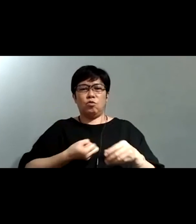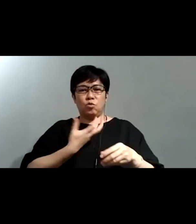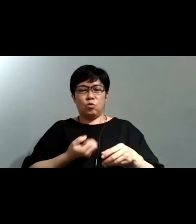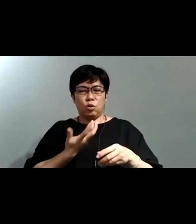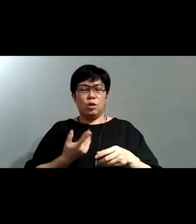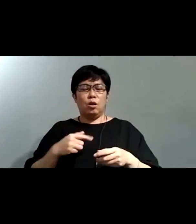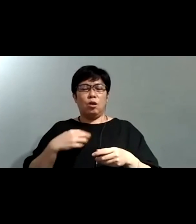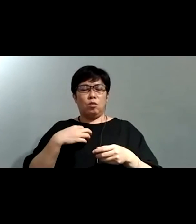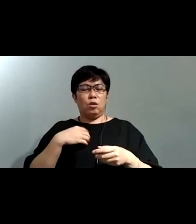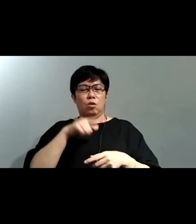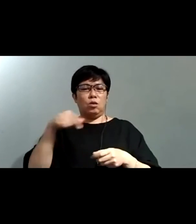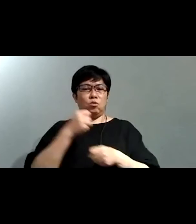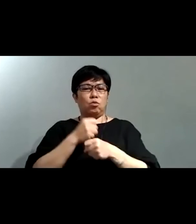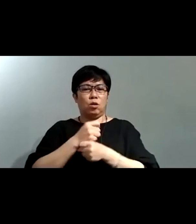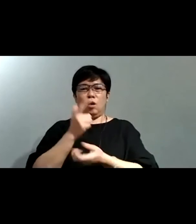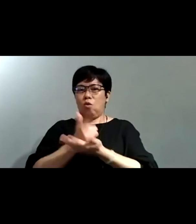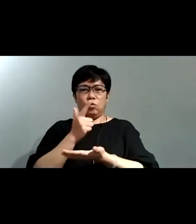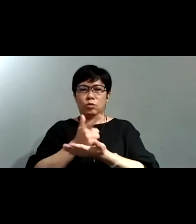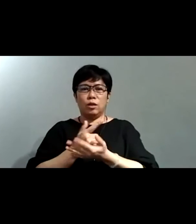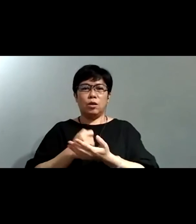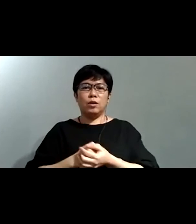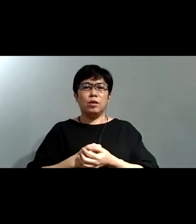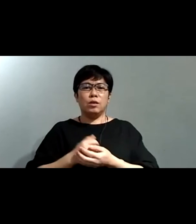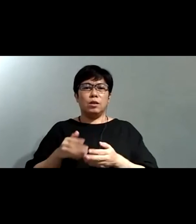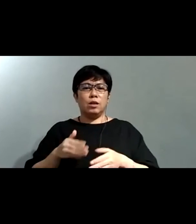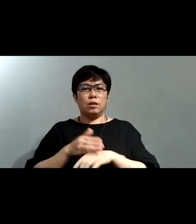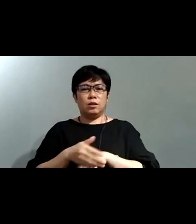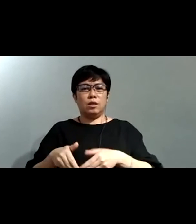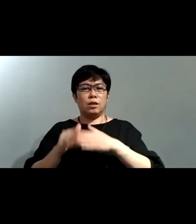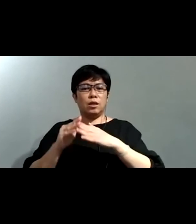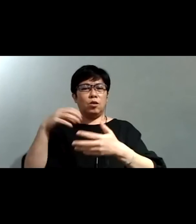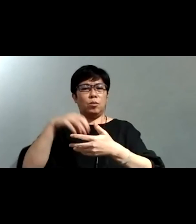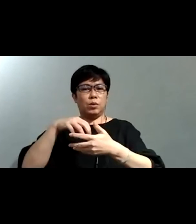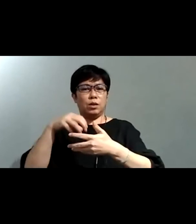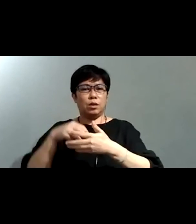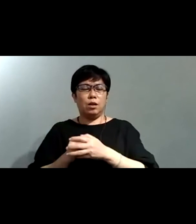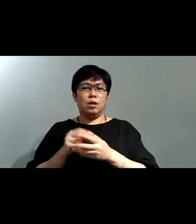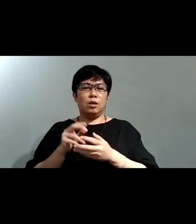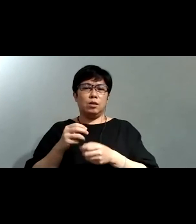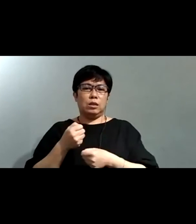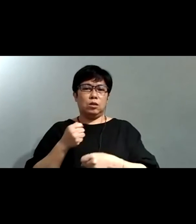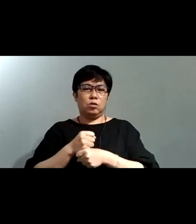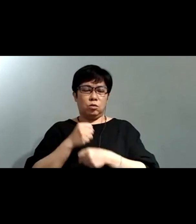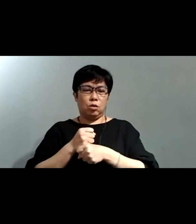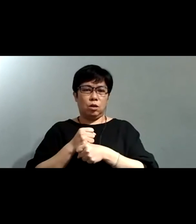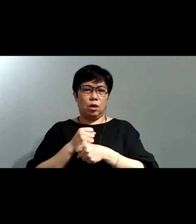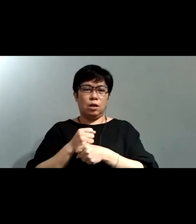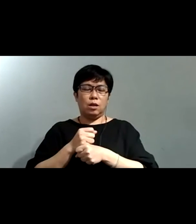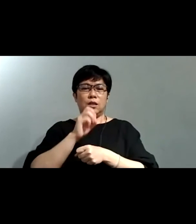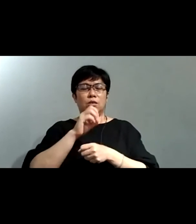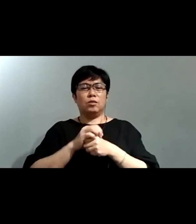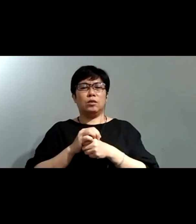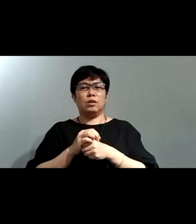enterprise, we are also doing something which is not provided by the market. We are not profit